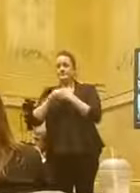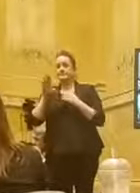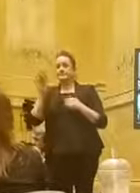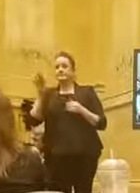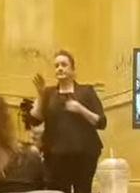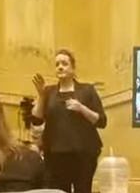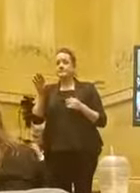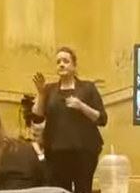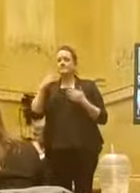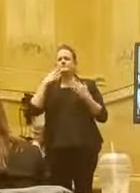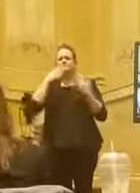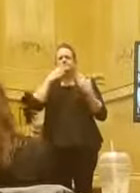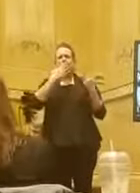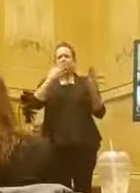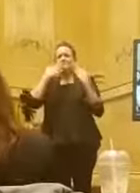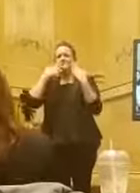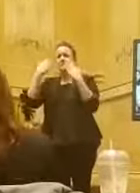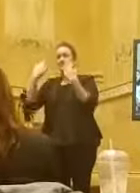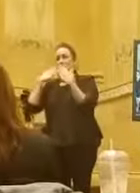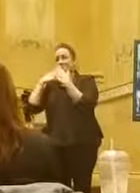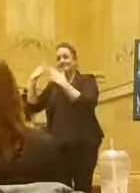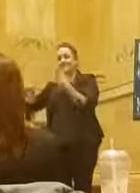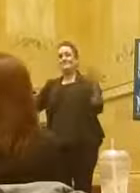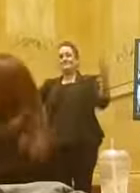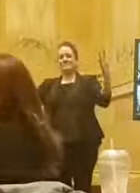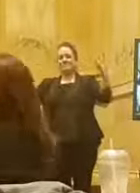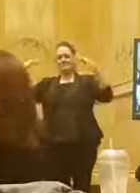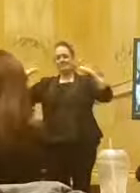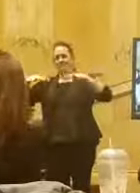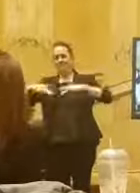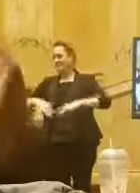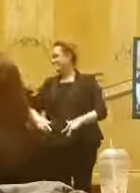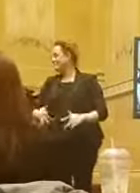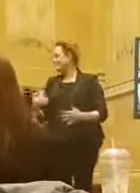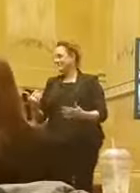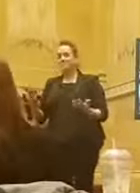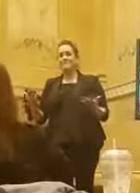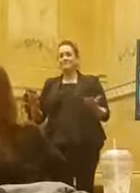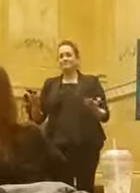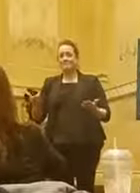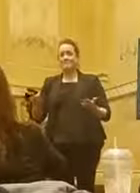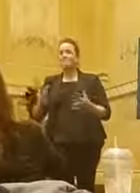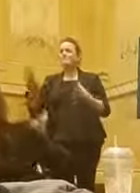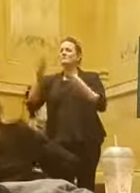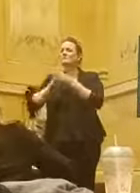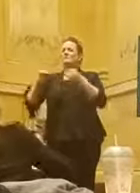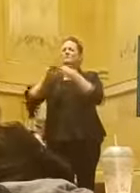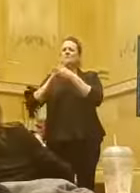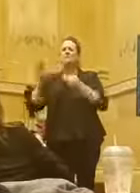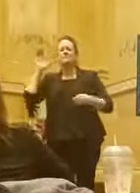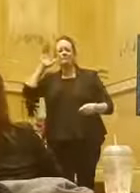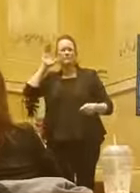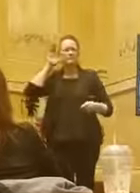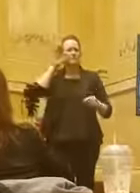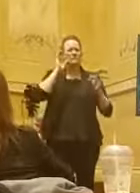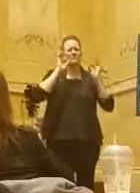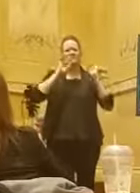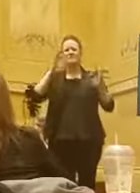ask you. And to be able to tell your stories, it's not easy to do. We should be on that.